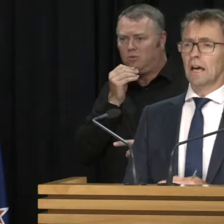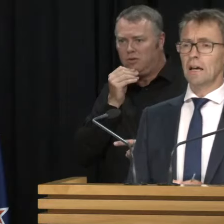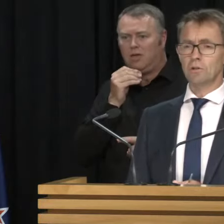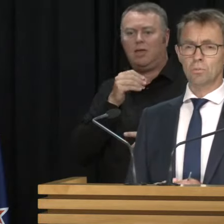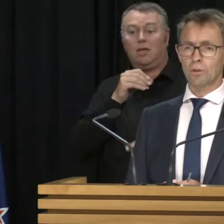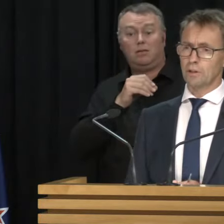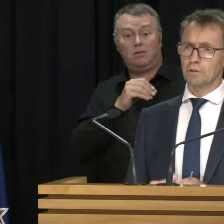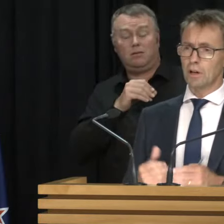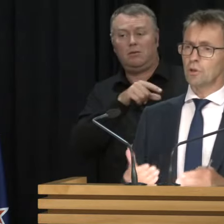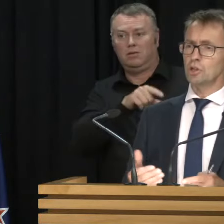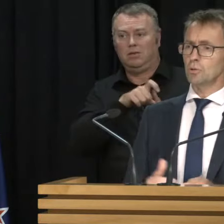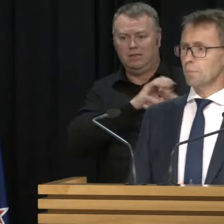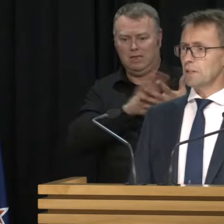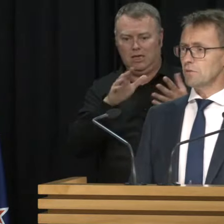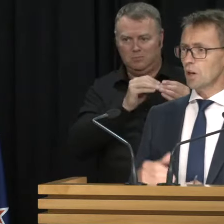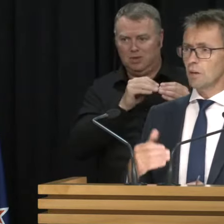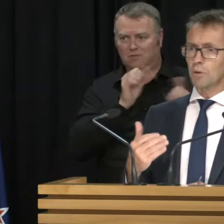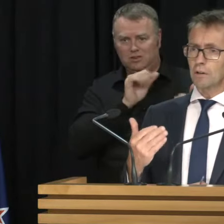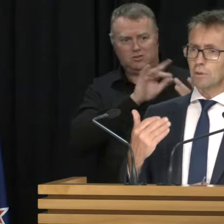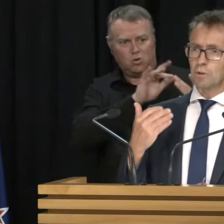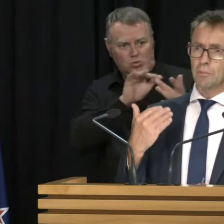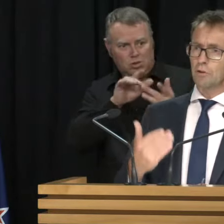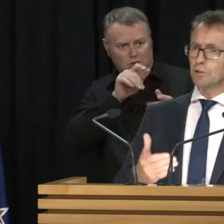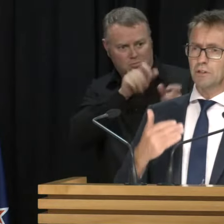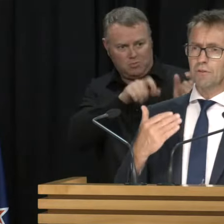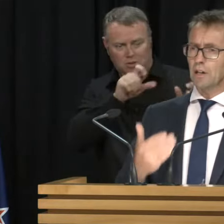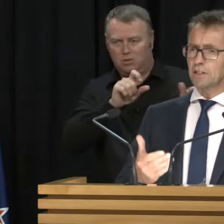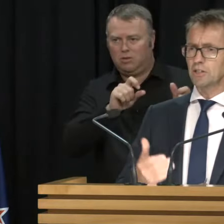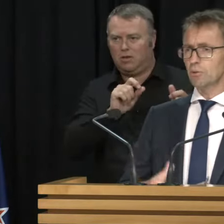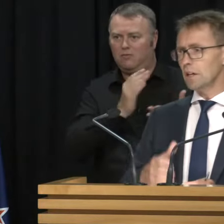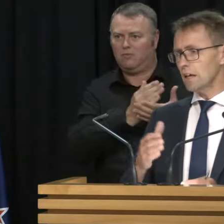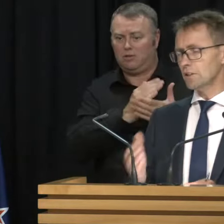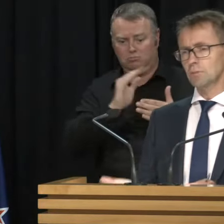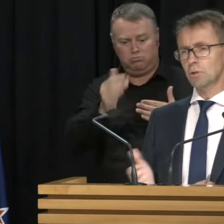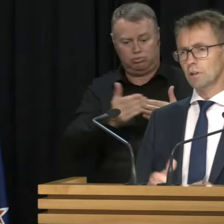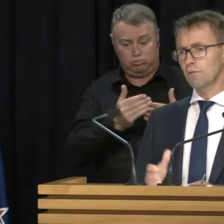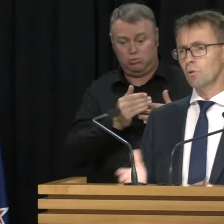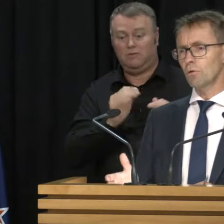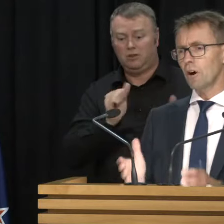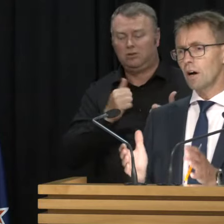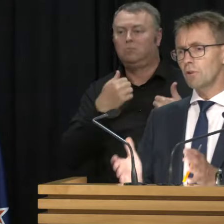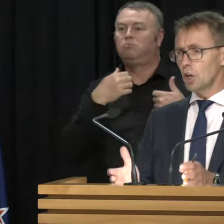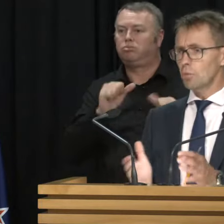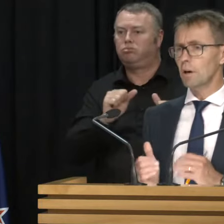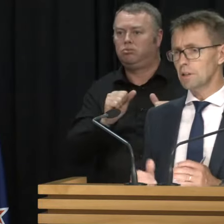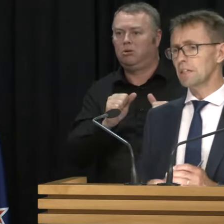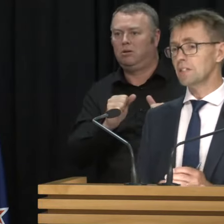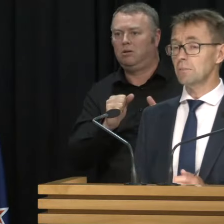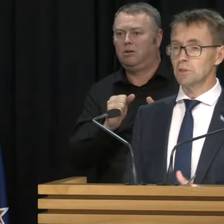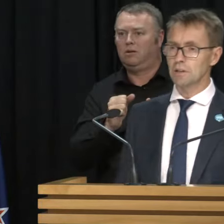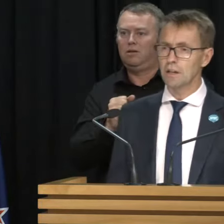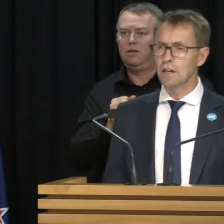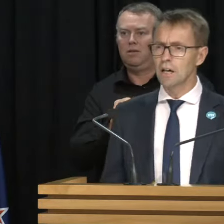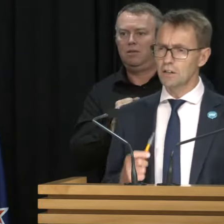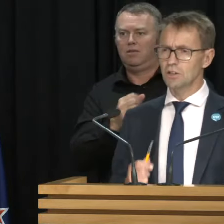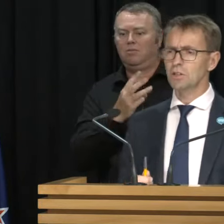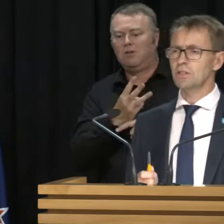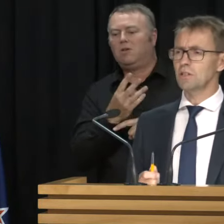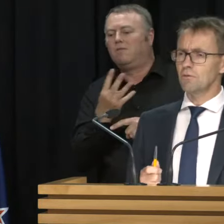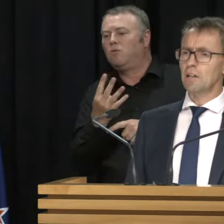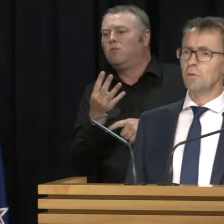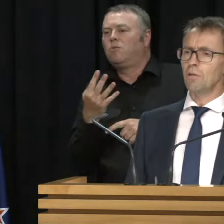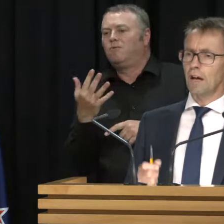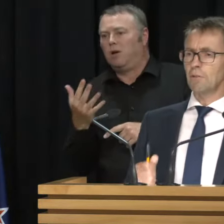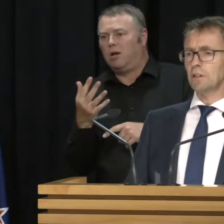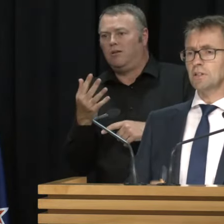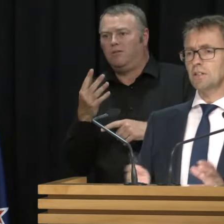providers, and within a very short space of time we're able to identify at least 3 and subsequently 4 or 5 who were able to get teams in there. And so this is